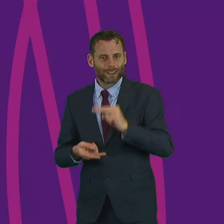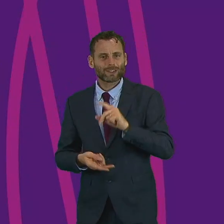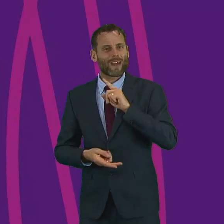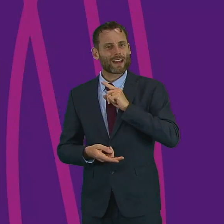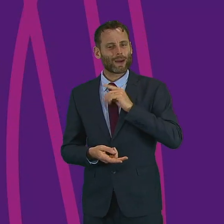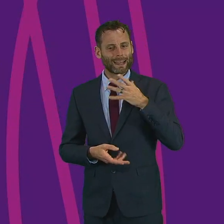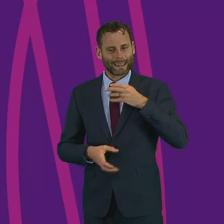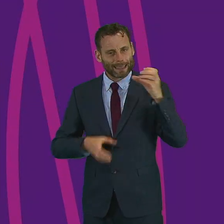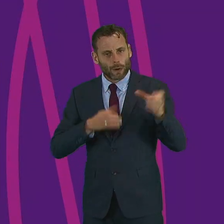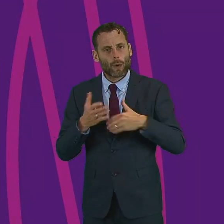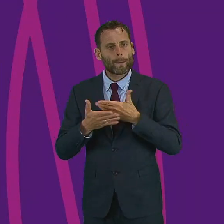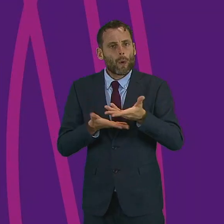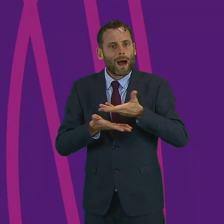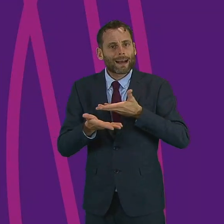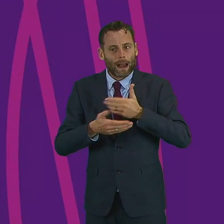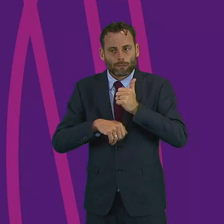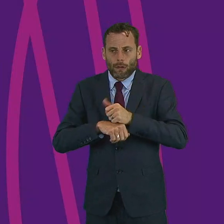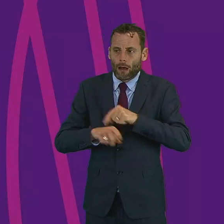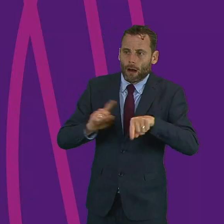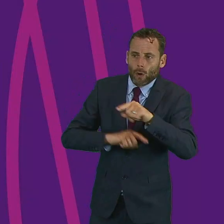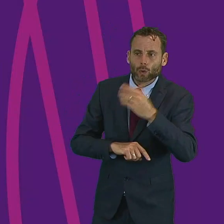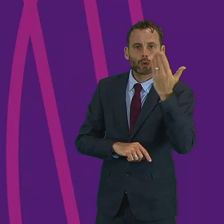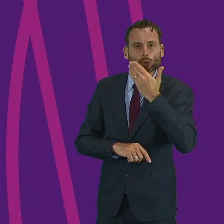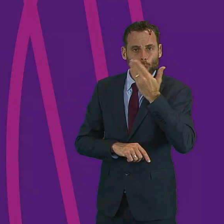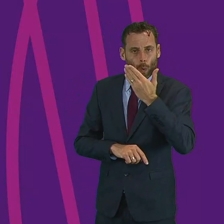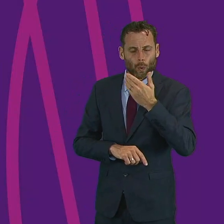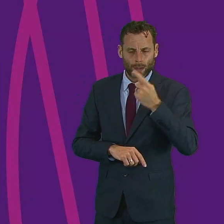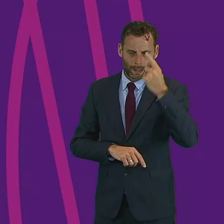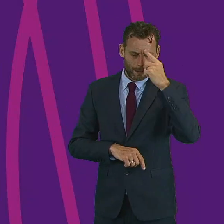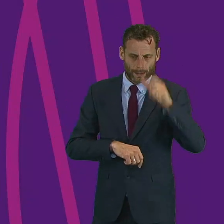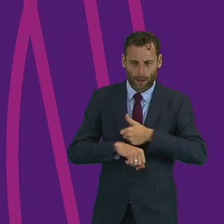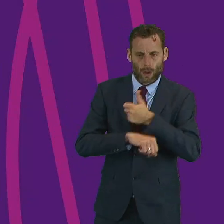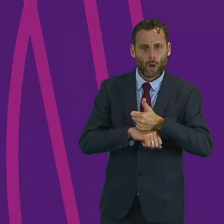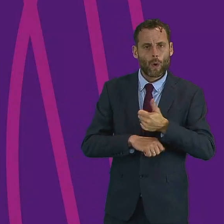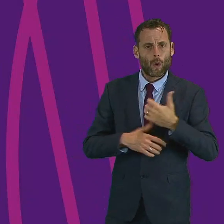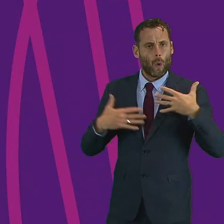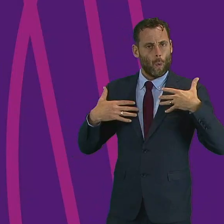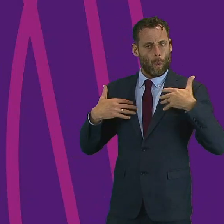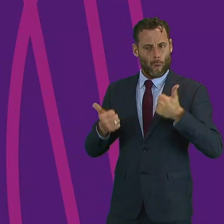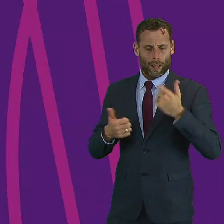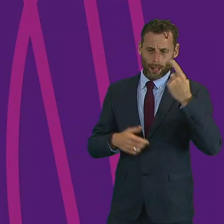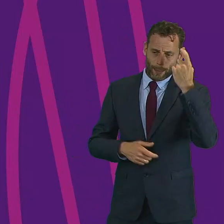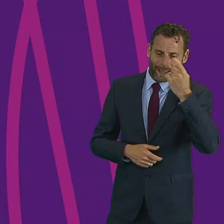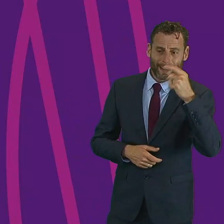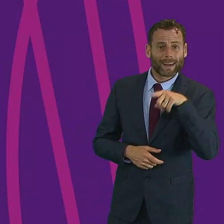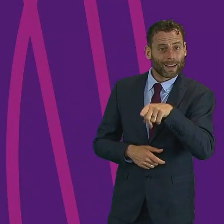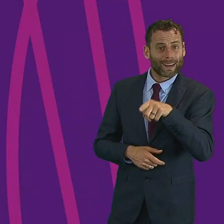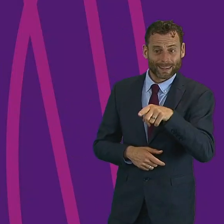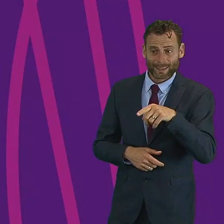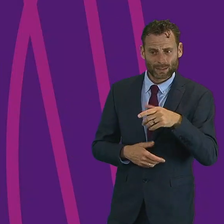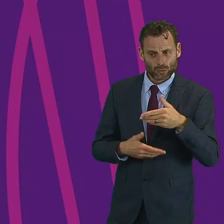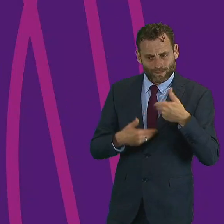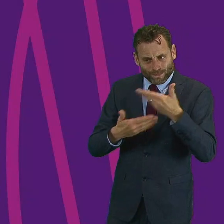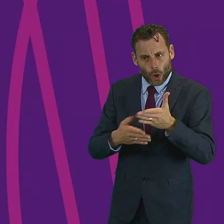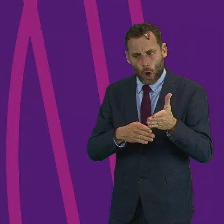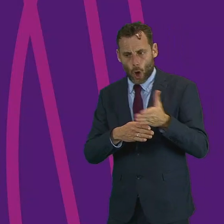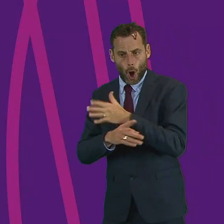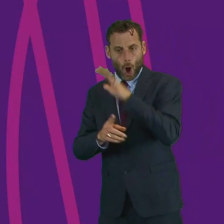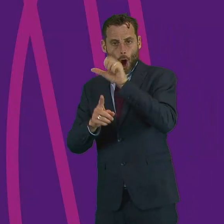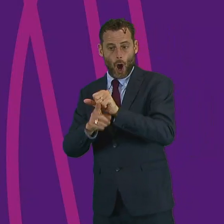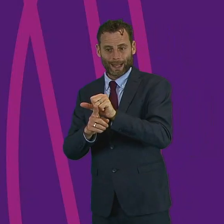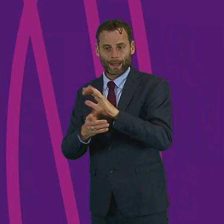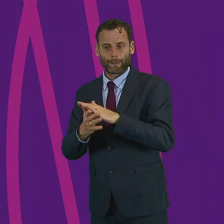raising the issue of access to mental health waiting times since I joined this Parliament. They were disgracefully long before the pandemic hit us, and they haven't got